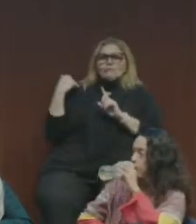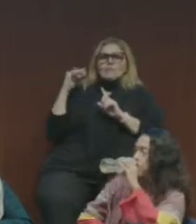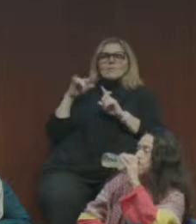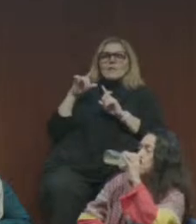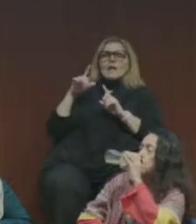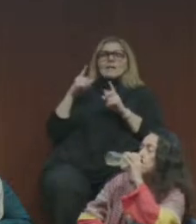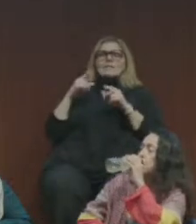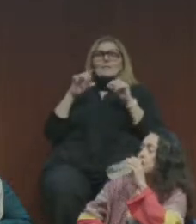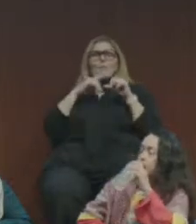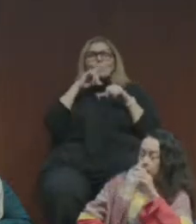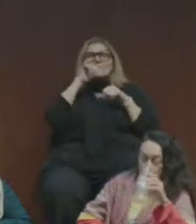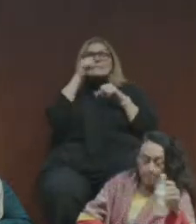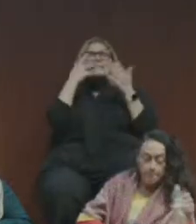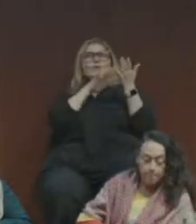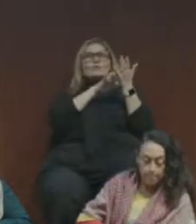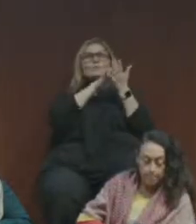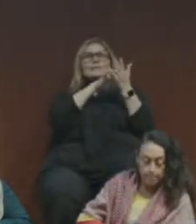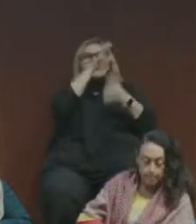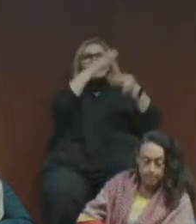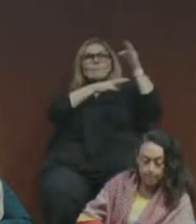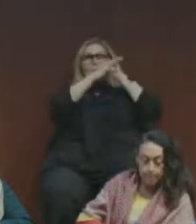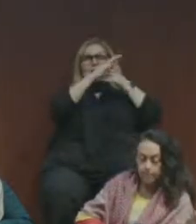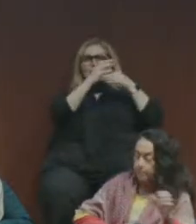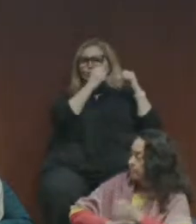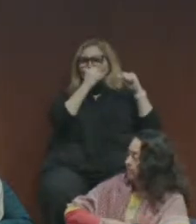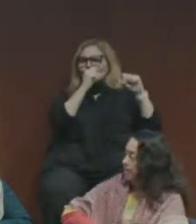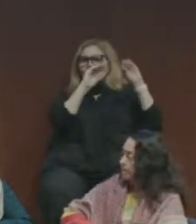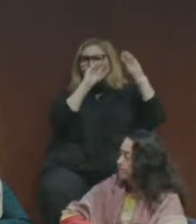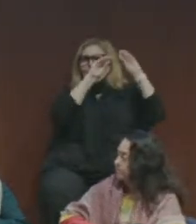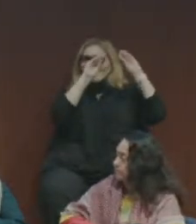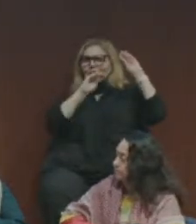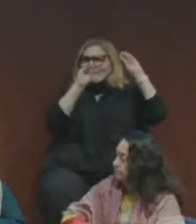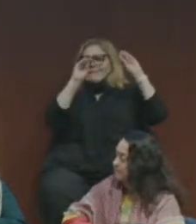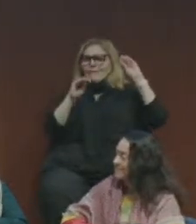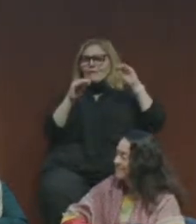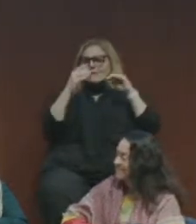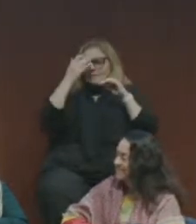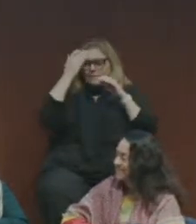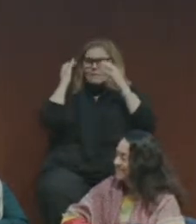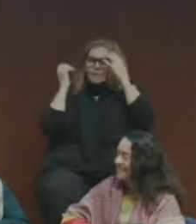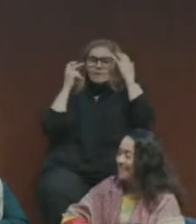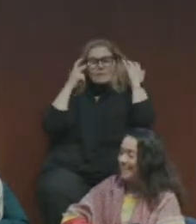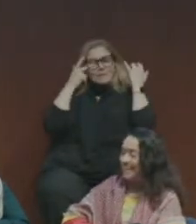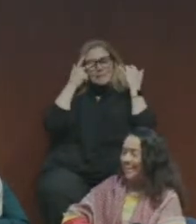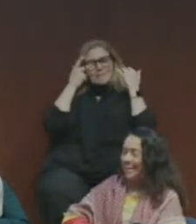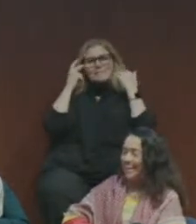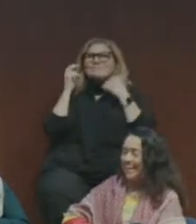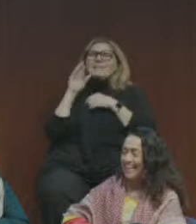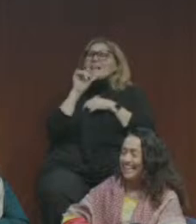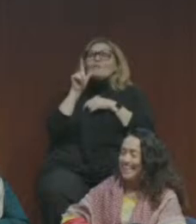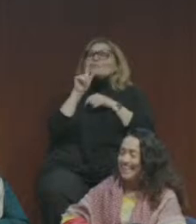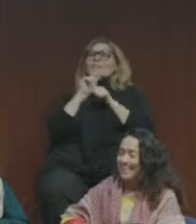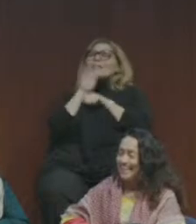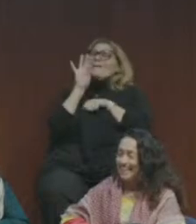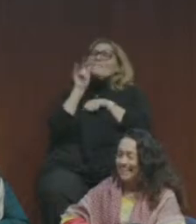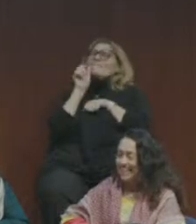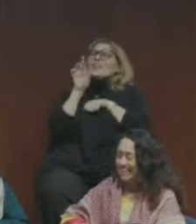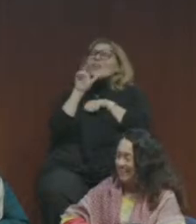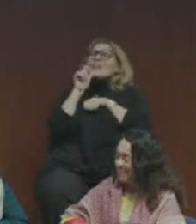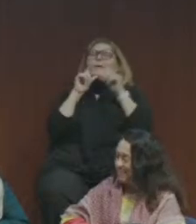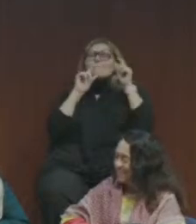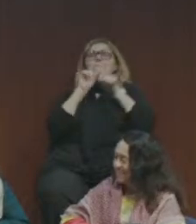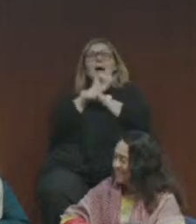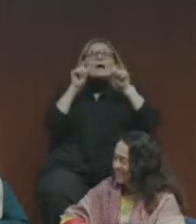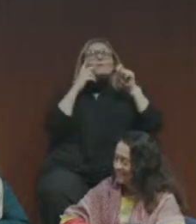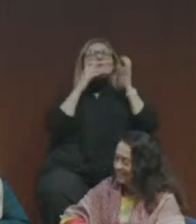those cracks can be filled with, and the kind of fillers, that's not a good word, that we can, I think,